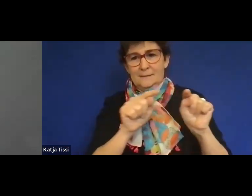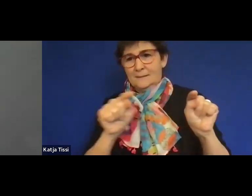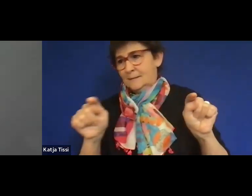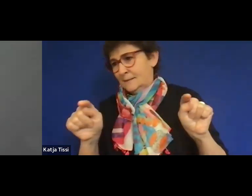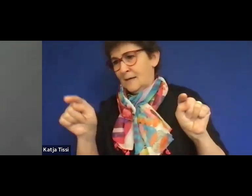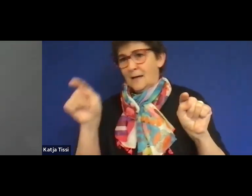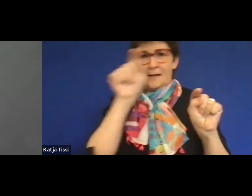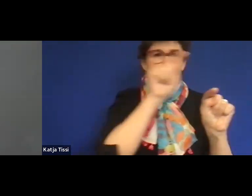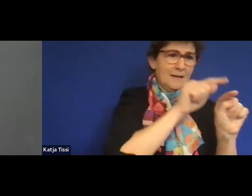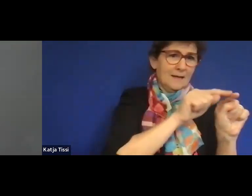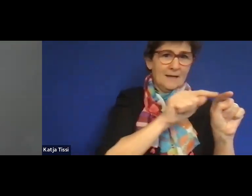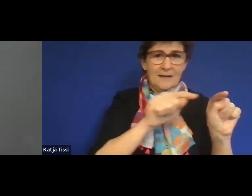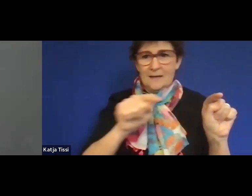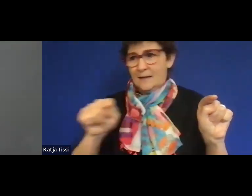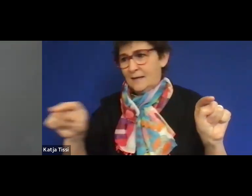sentence